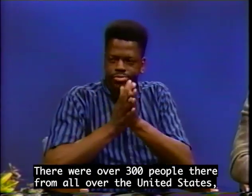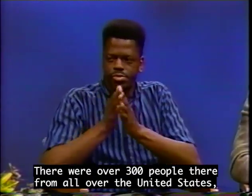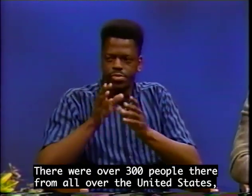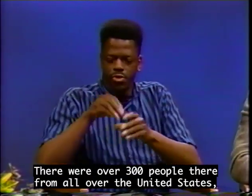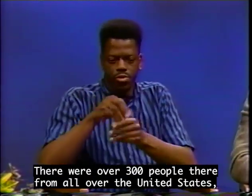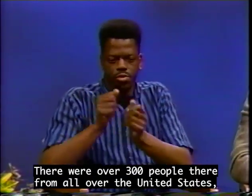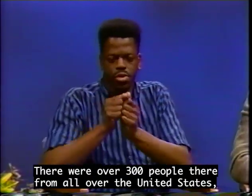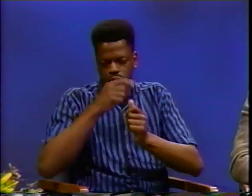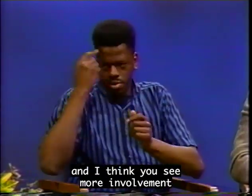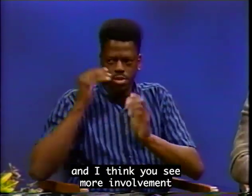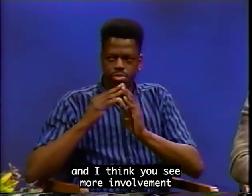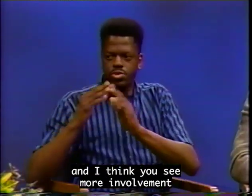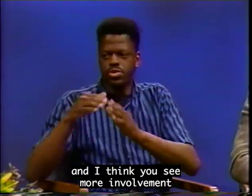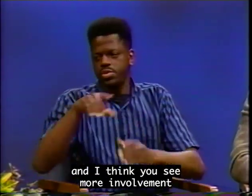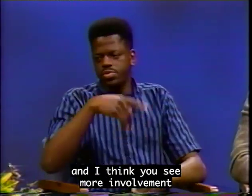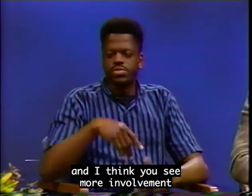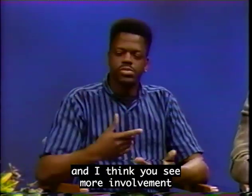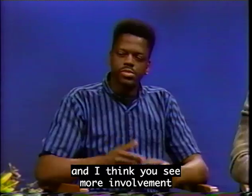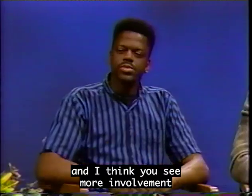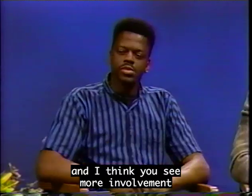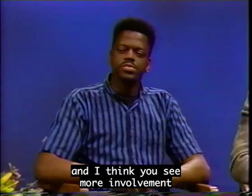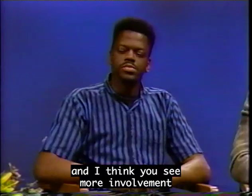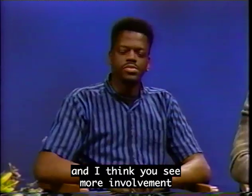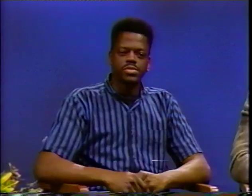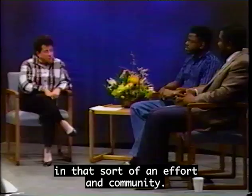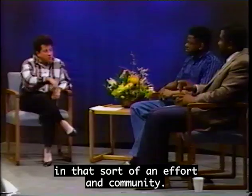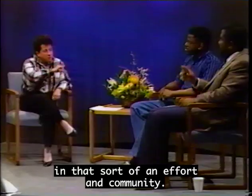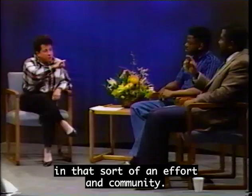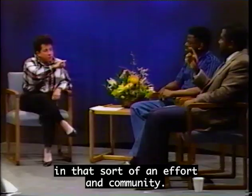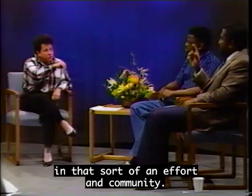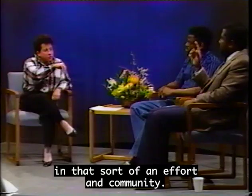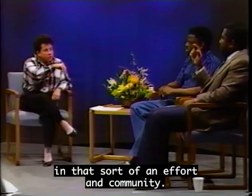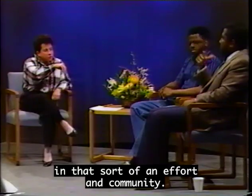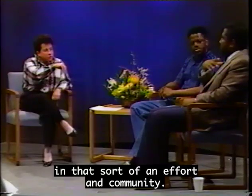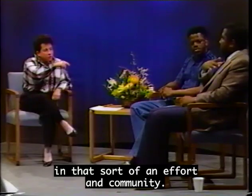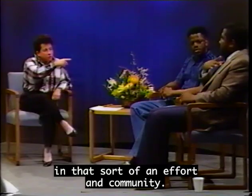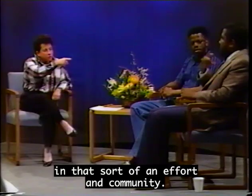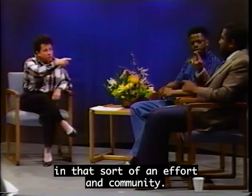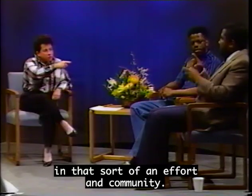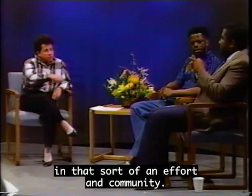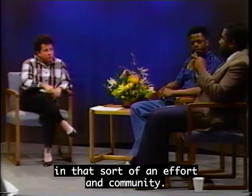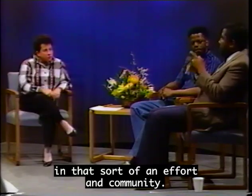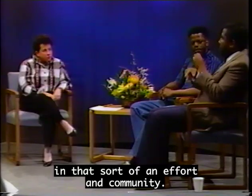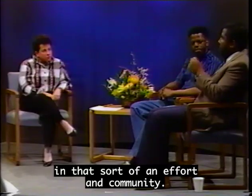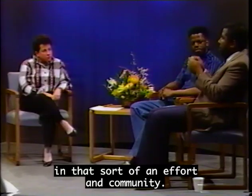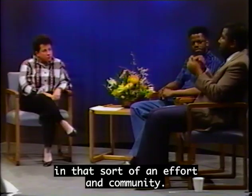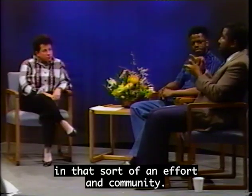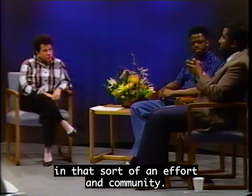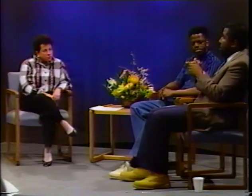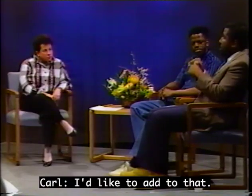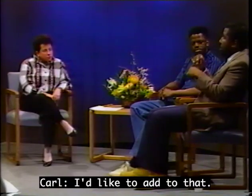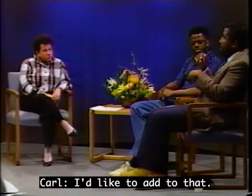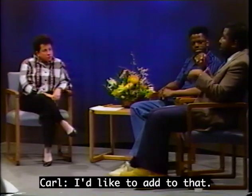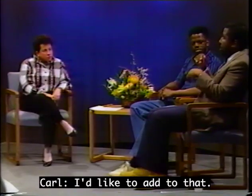States, and I think you see more involvement in that sort of a effort and community. I'd like to add to